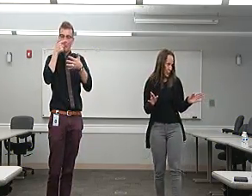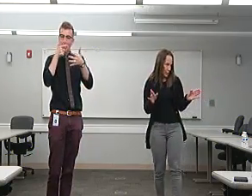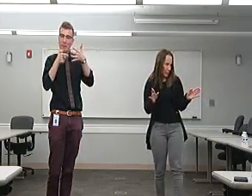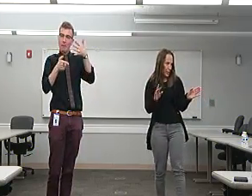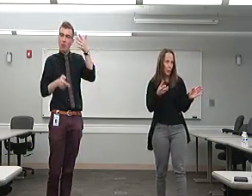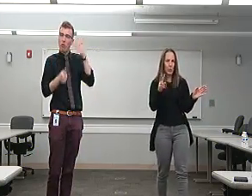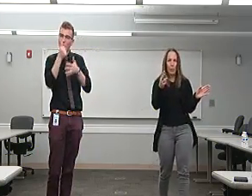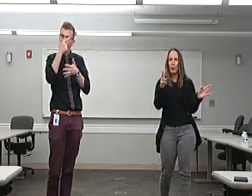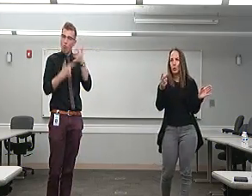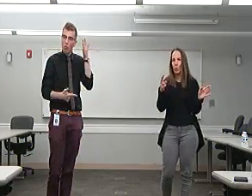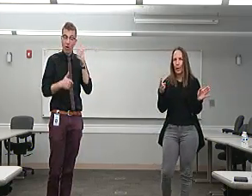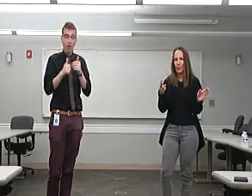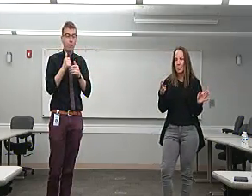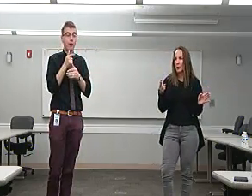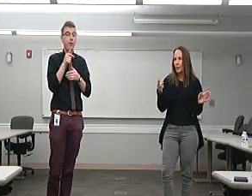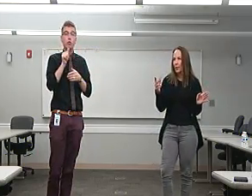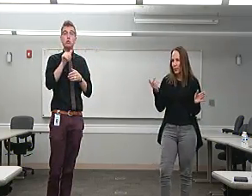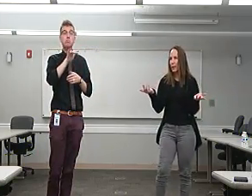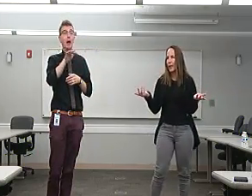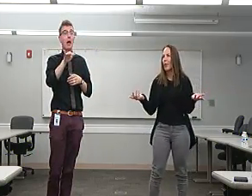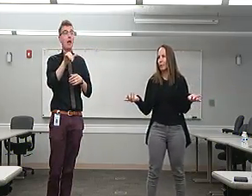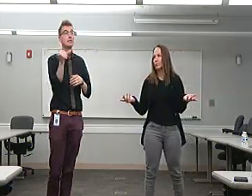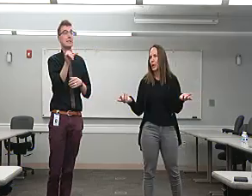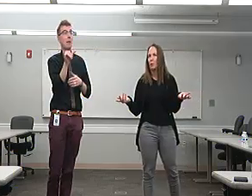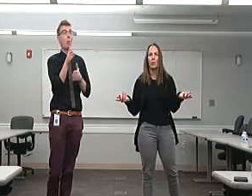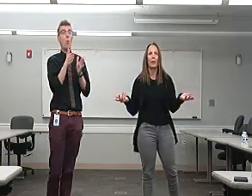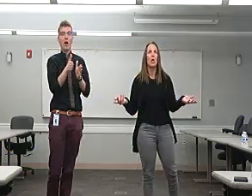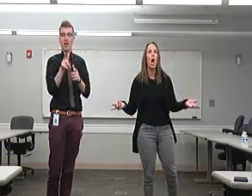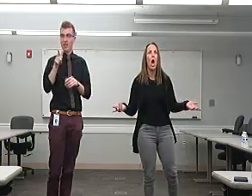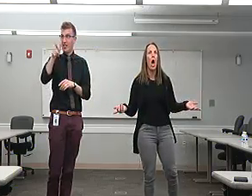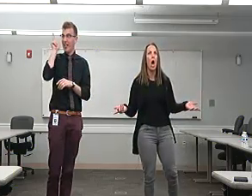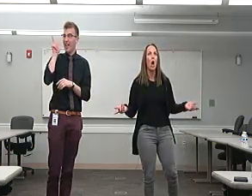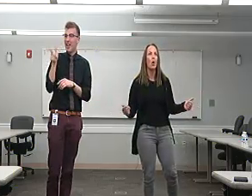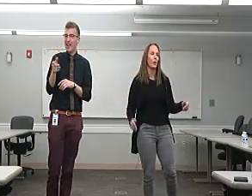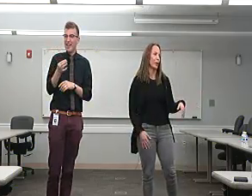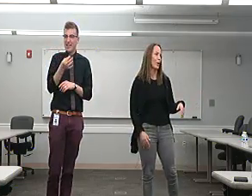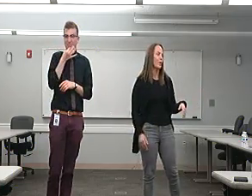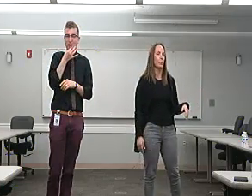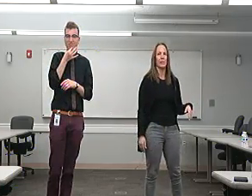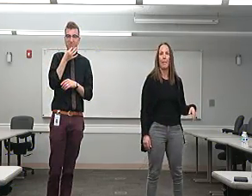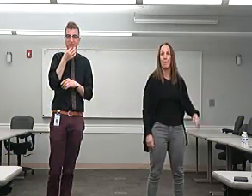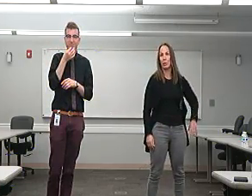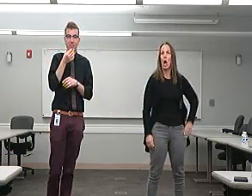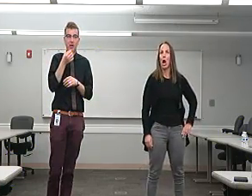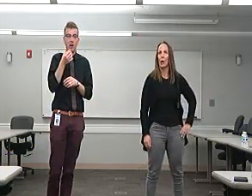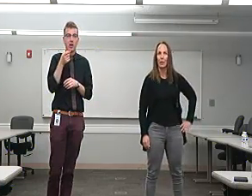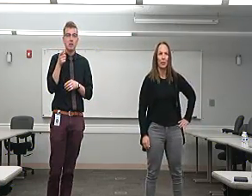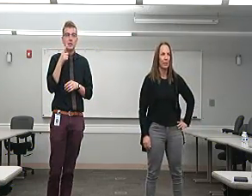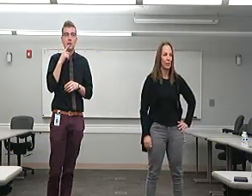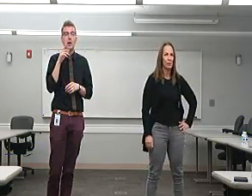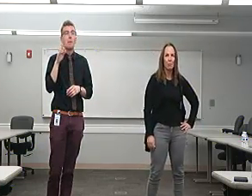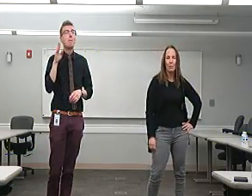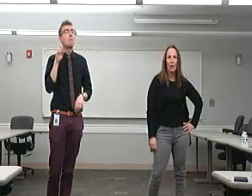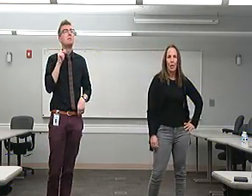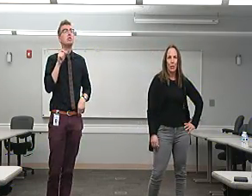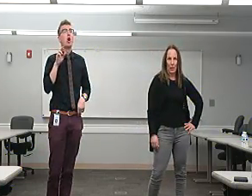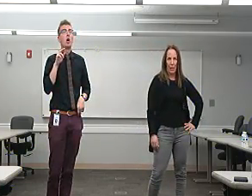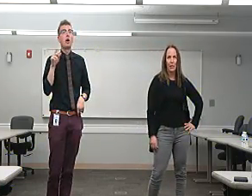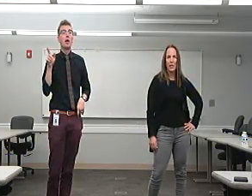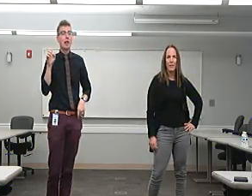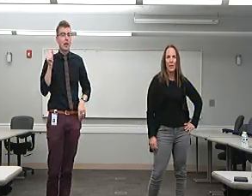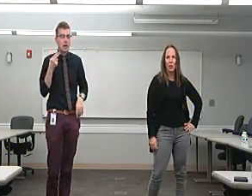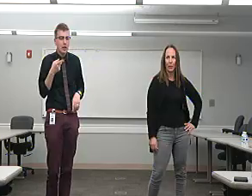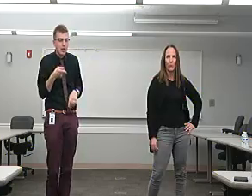2 ways. Leah got them. And we were like, no, and they would say bizarre. And Leah says, can I get a definition? And we're